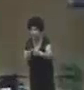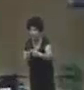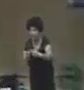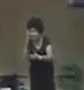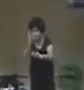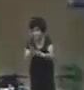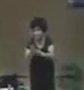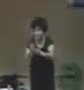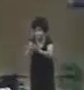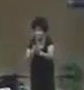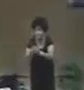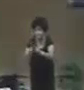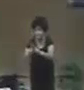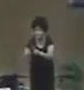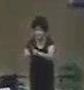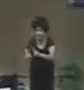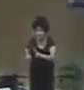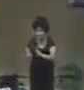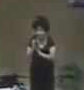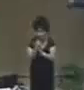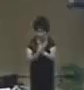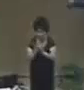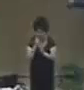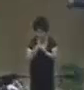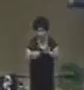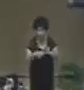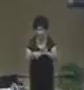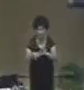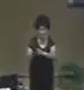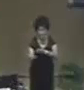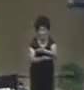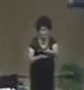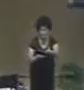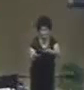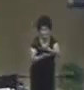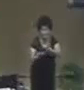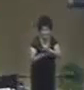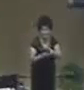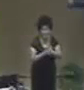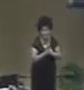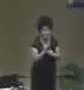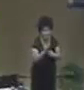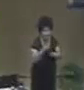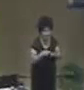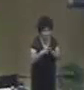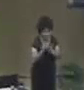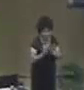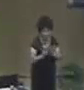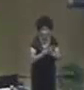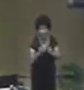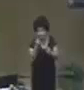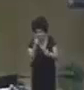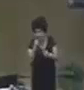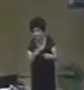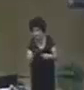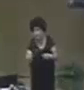subjects and across the discipline generally, first, second year, third years, fourth years, whatever it might be. So they can interact